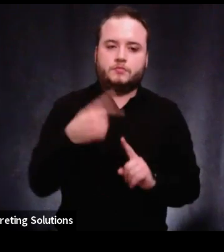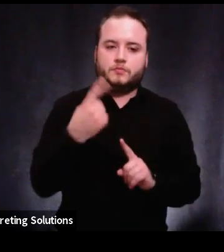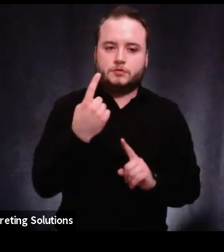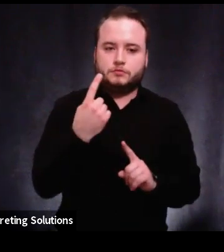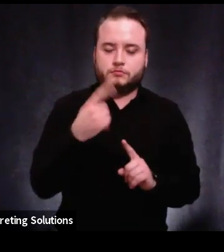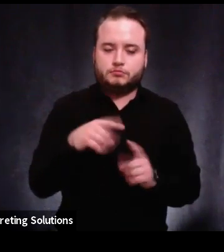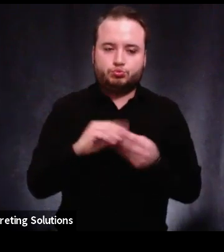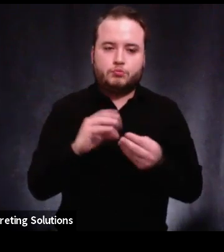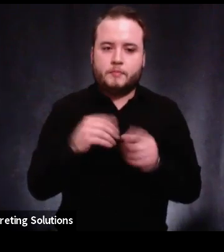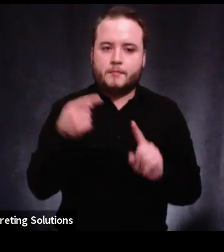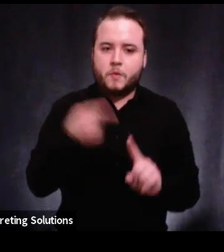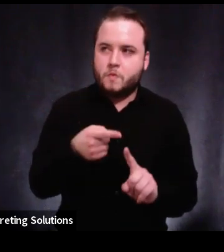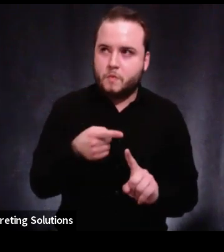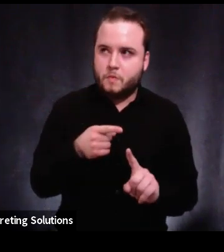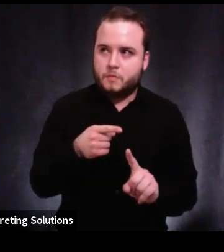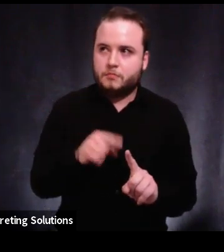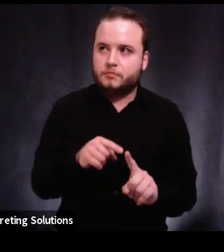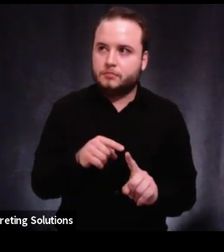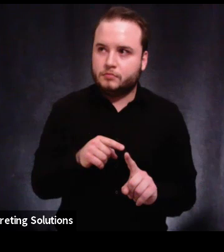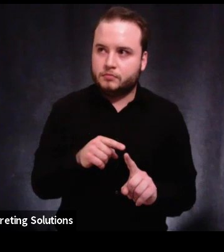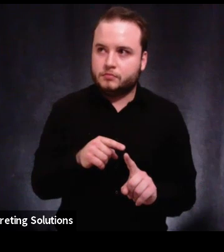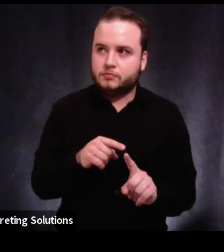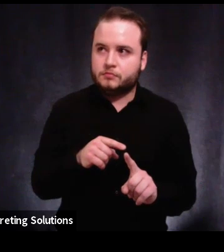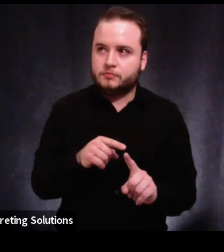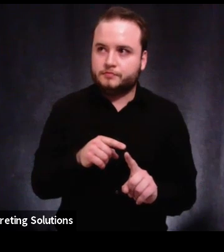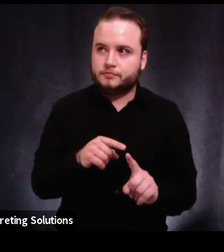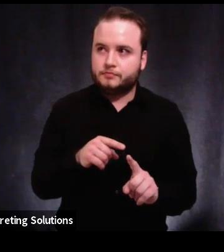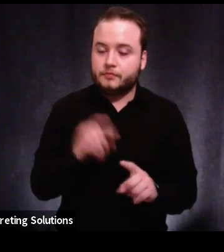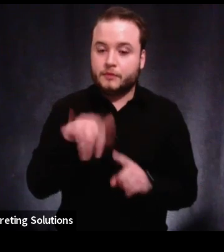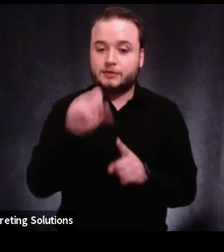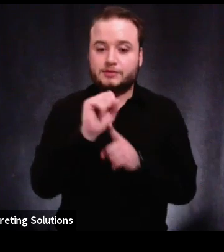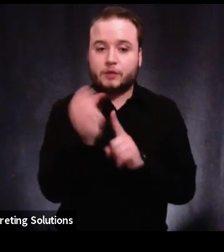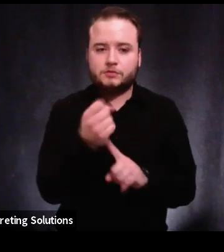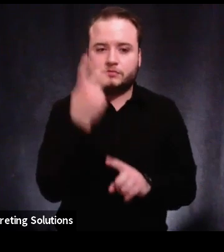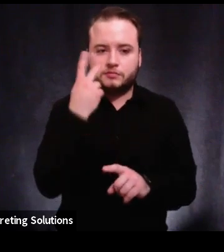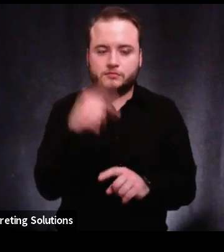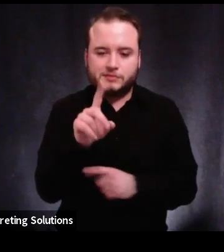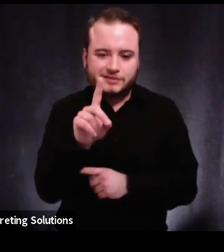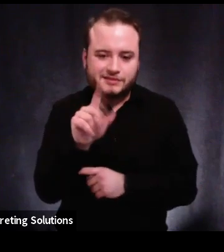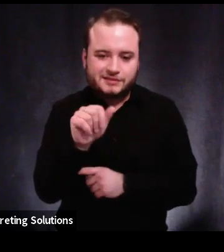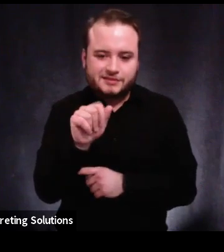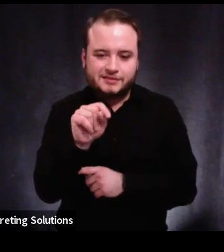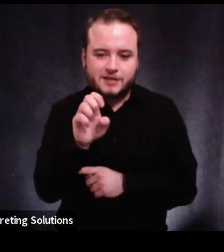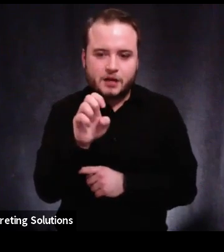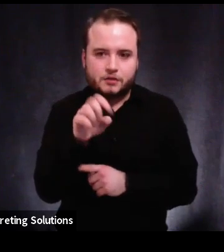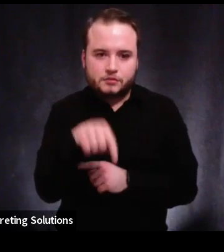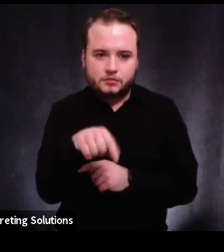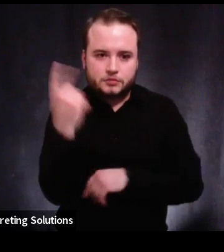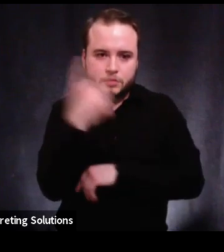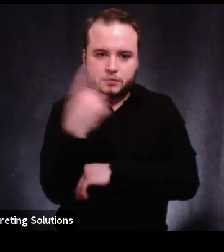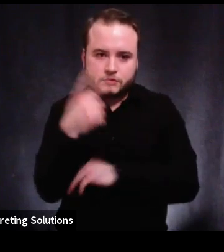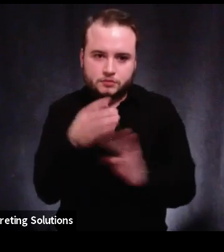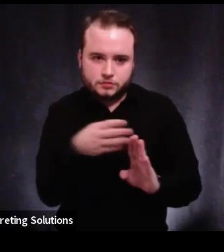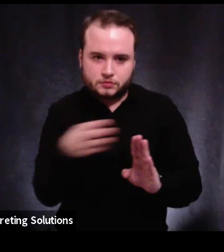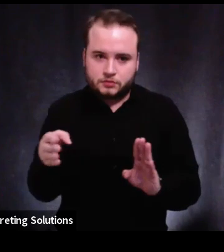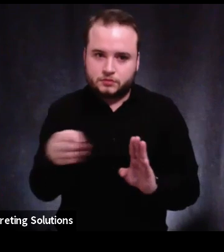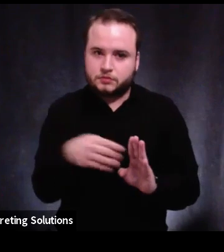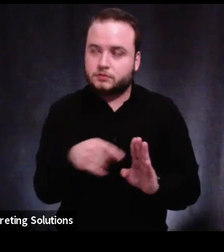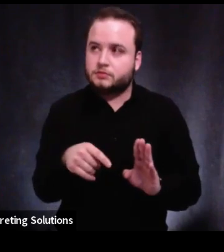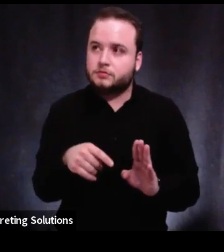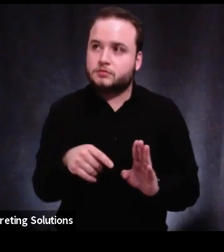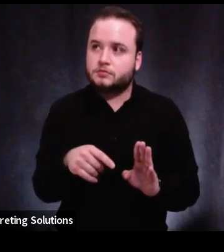the data on the scenarios, on the disease that we are observing in Minnesota, this is the best